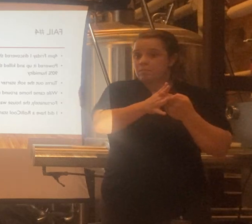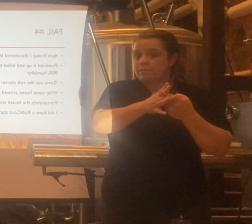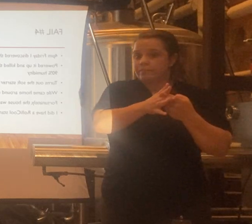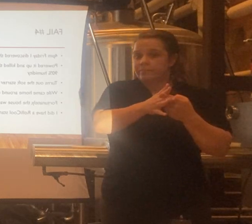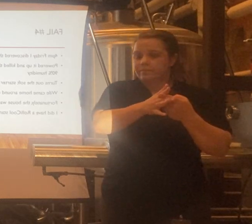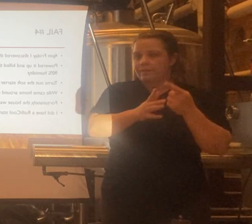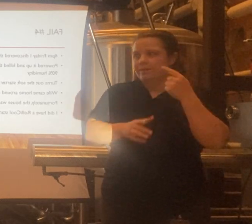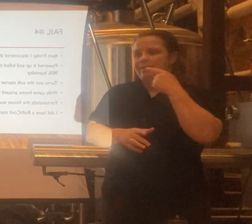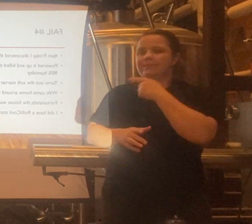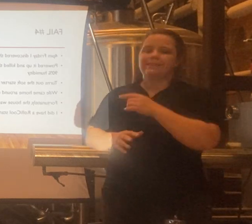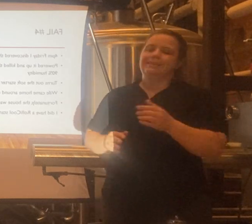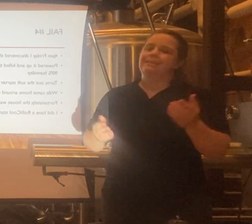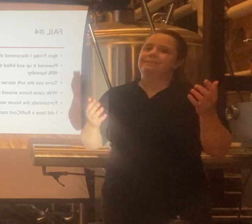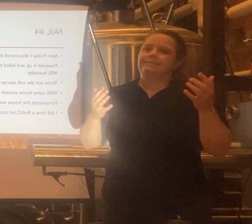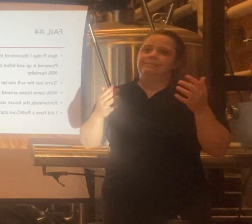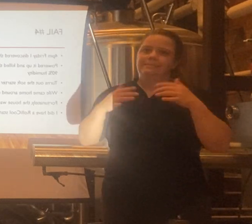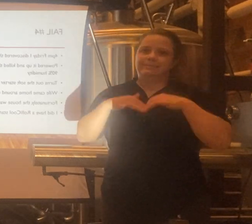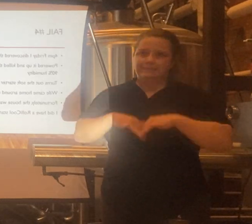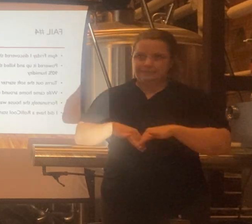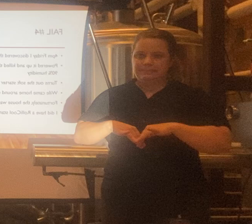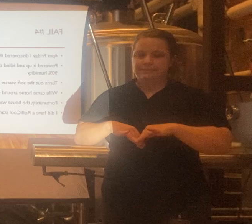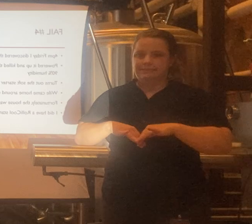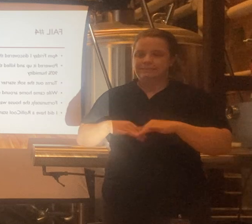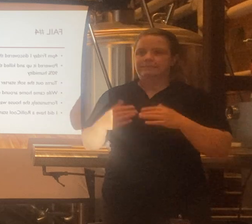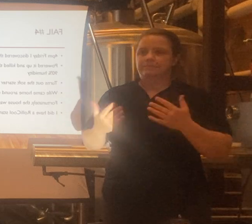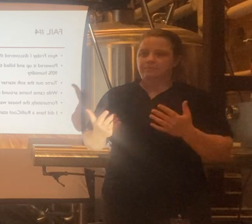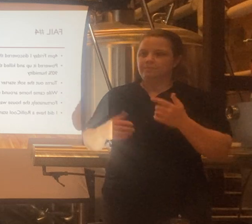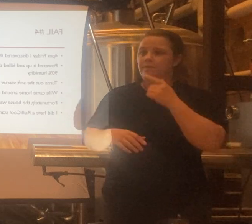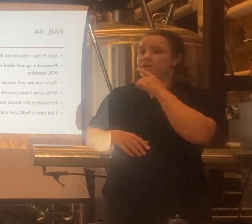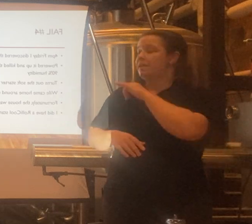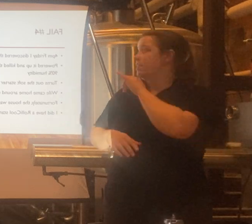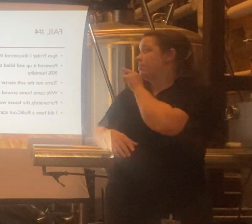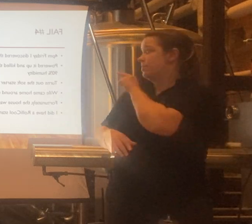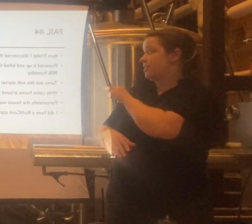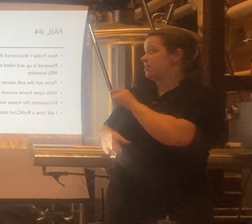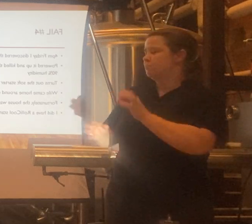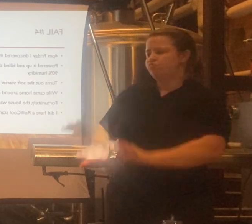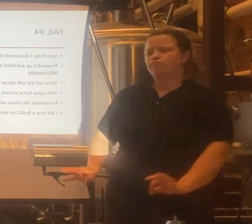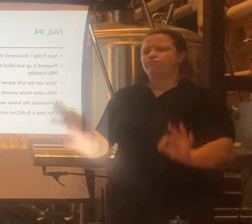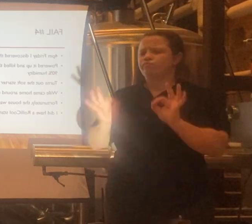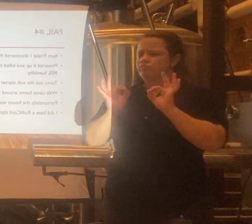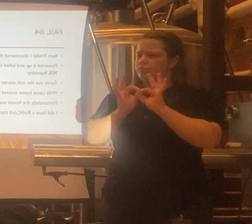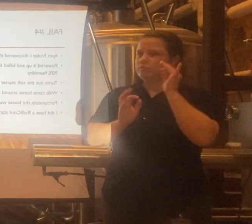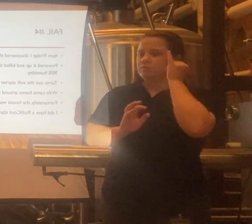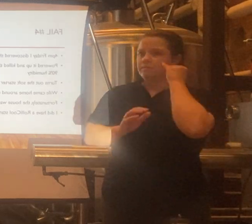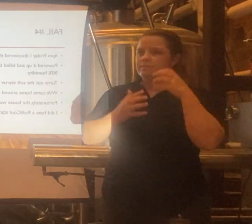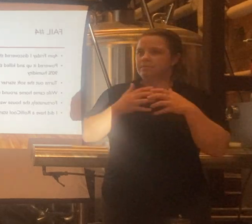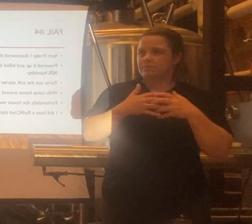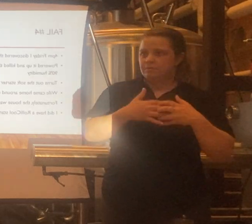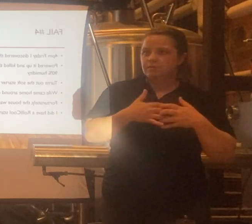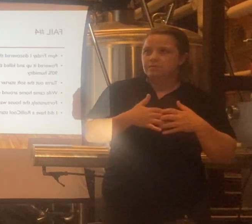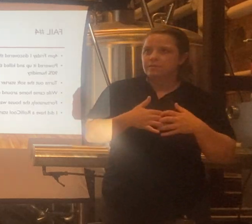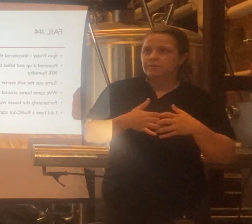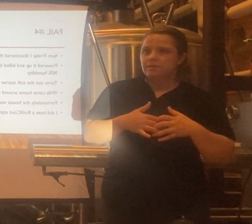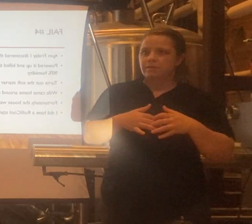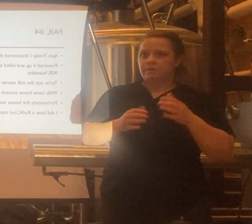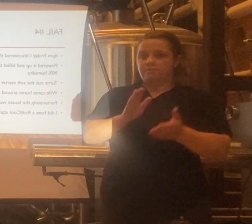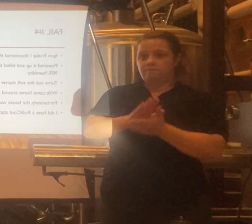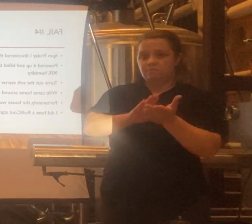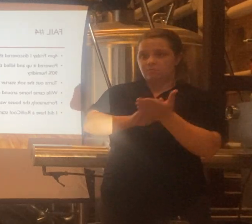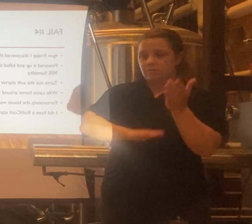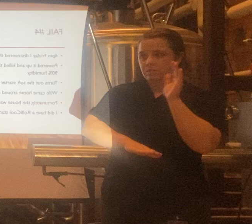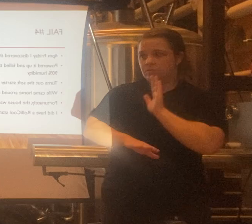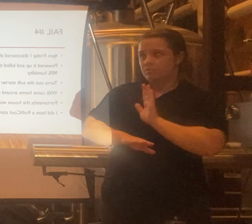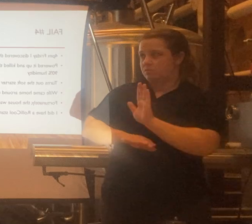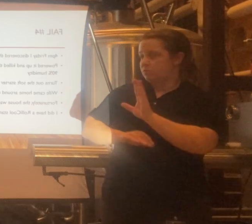is crucial if you're running a generator in a home. Mine's a 32 amp, so I got a big unit, but if you've got 2 smaller ones, you can get 16